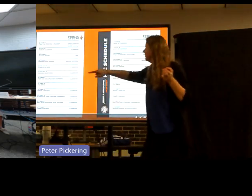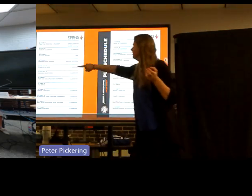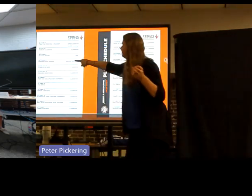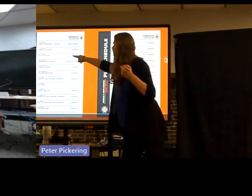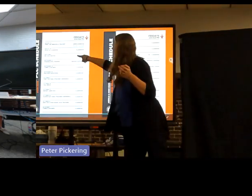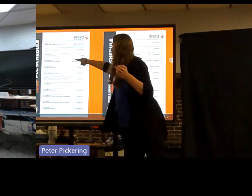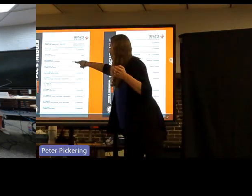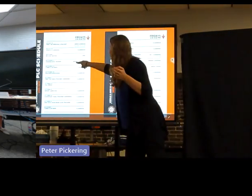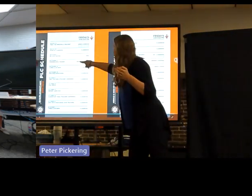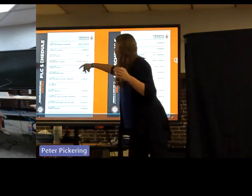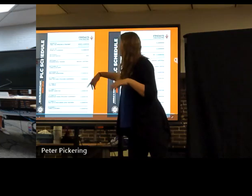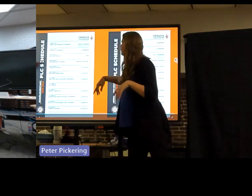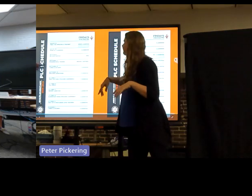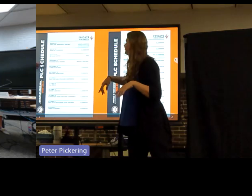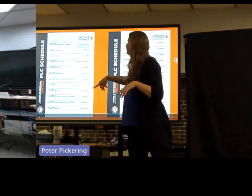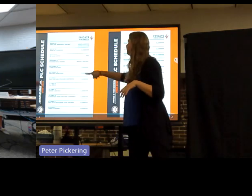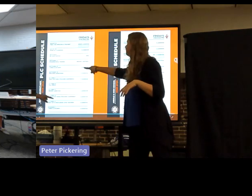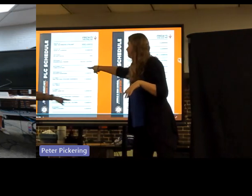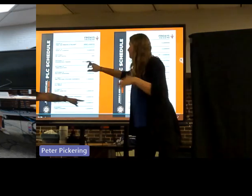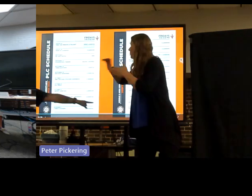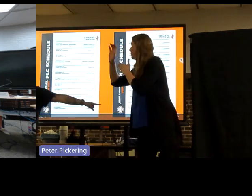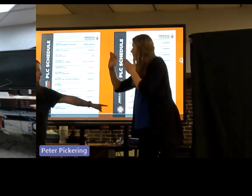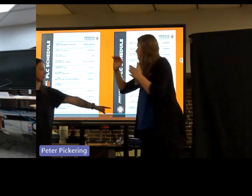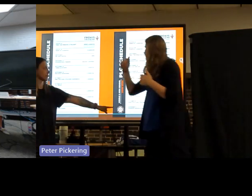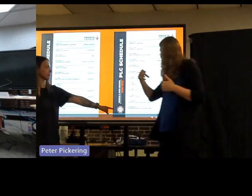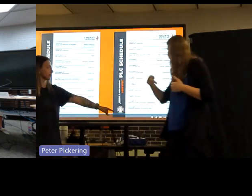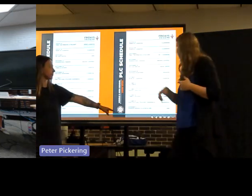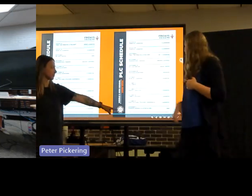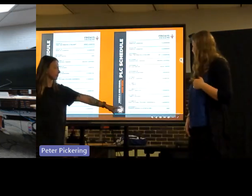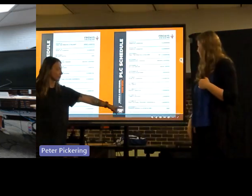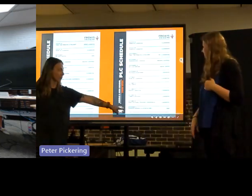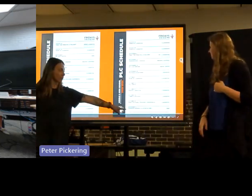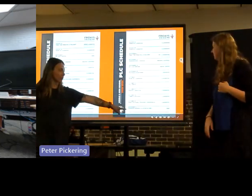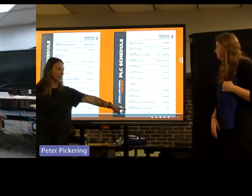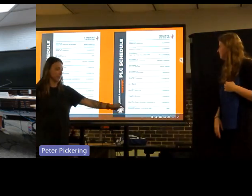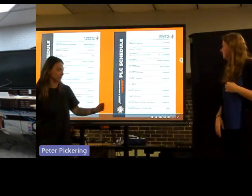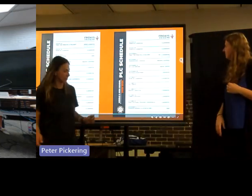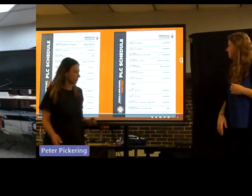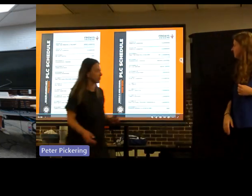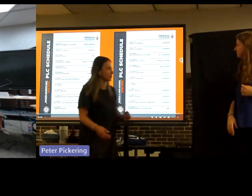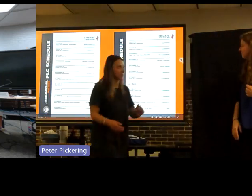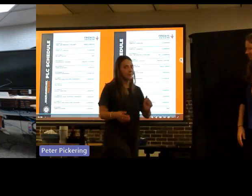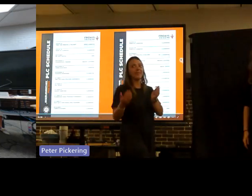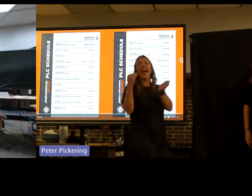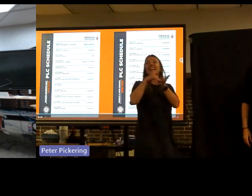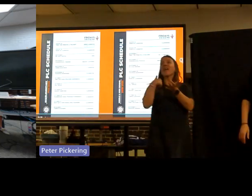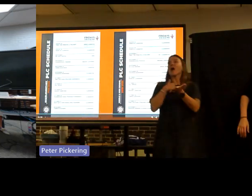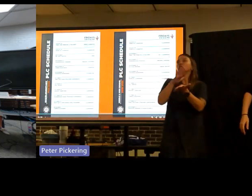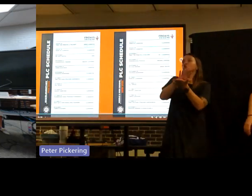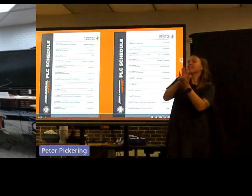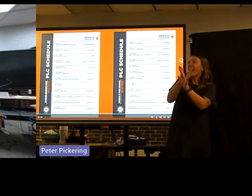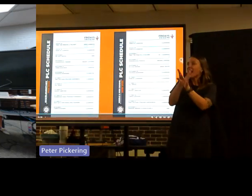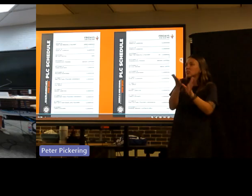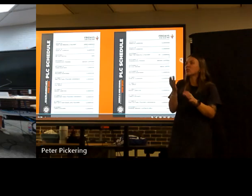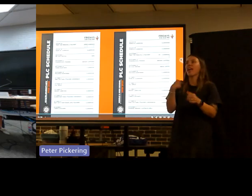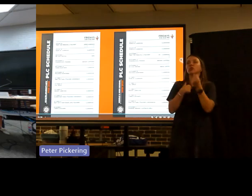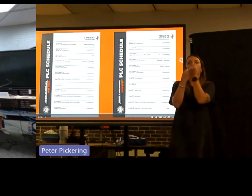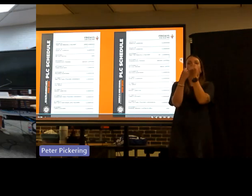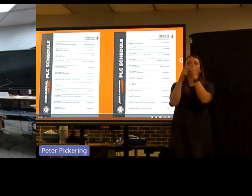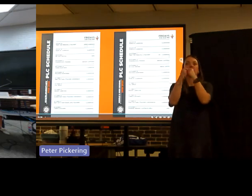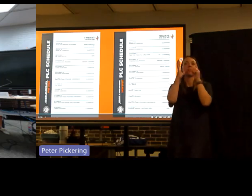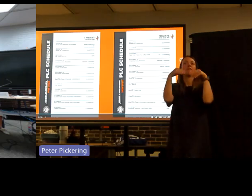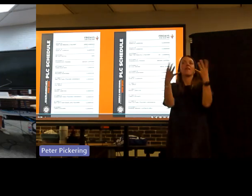These two other areas here, those are actual professional development opportunities. There's one here as well.